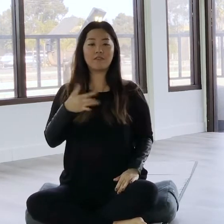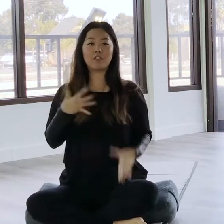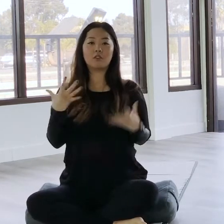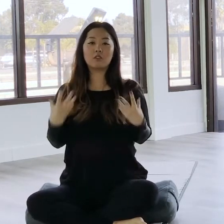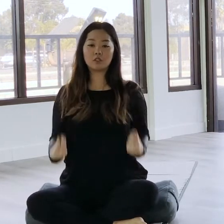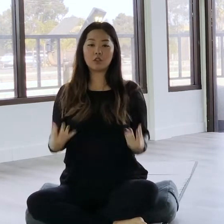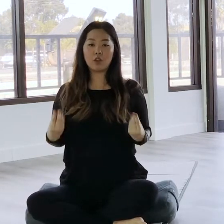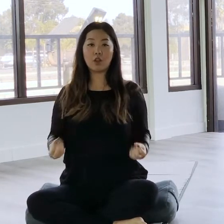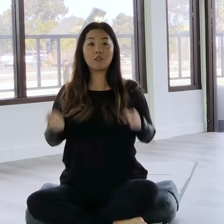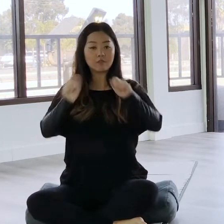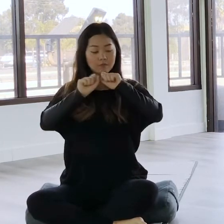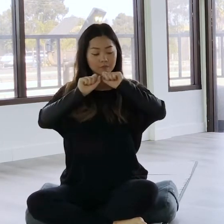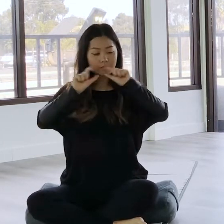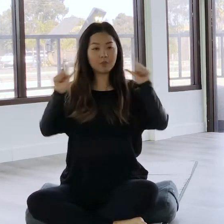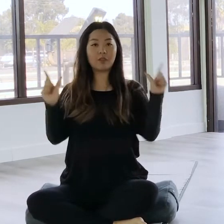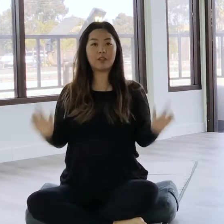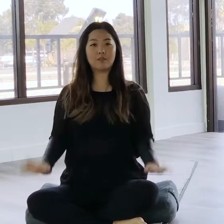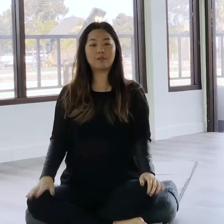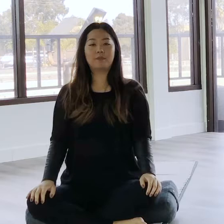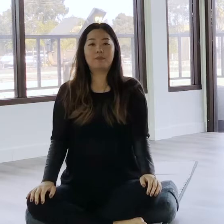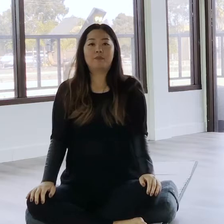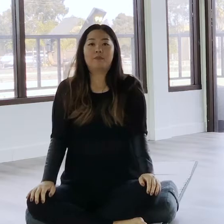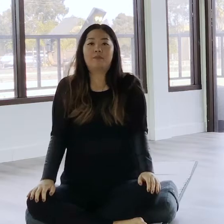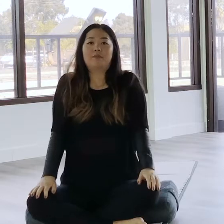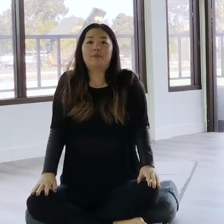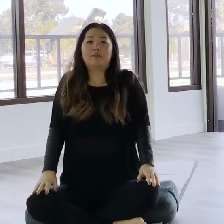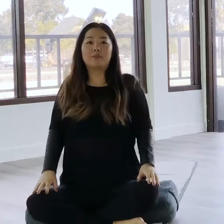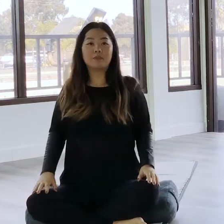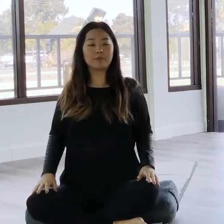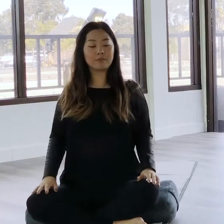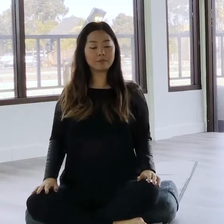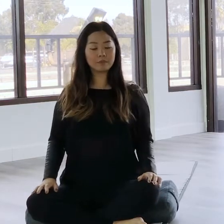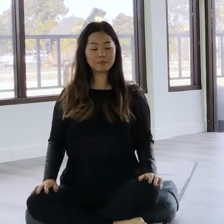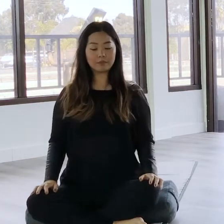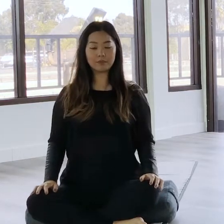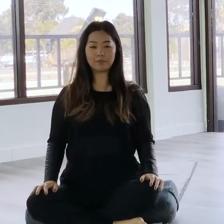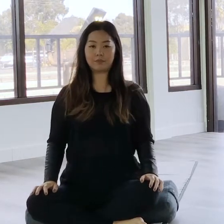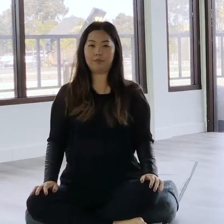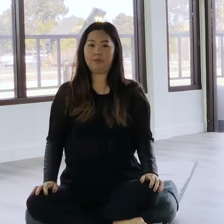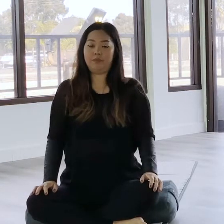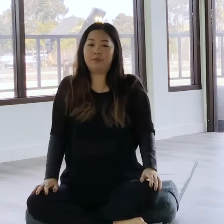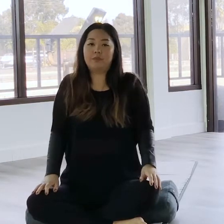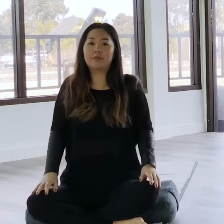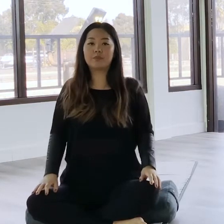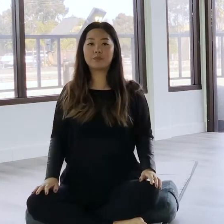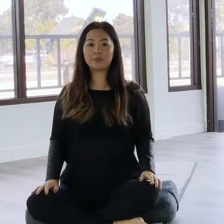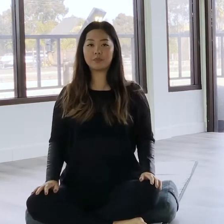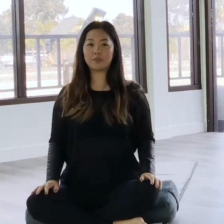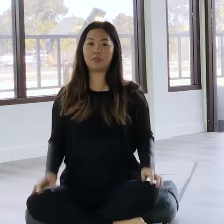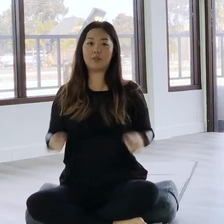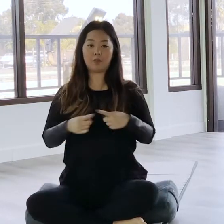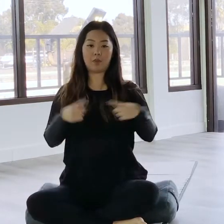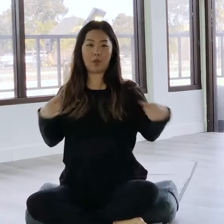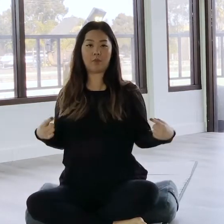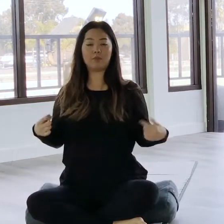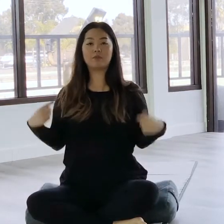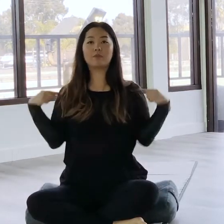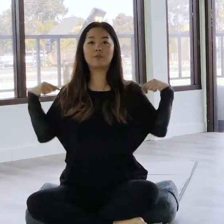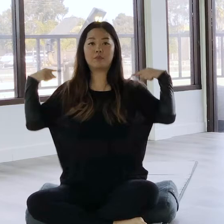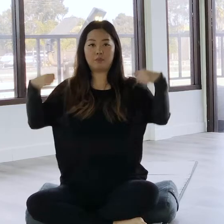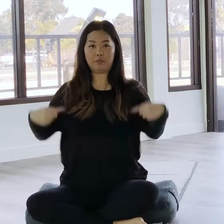and awaken. And then opposite side.